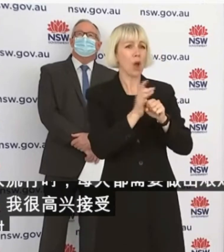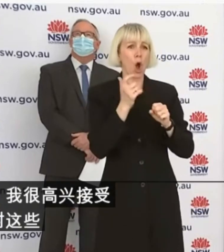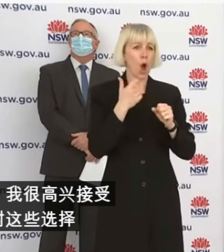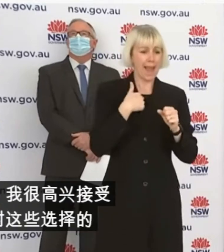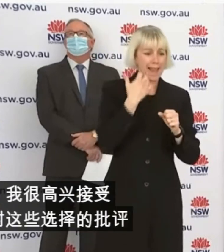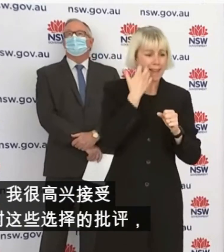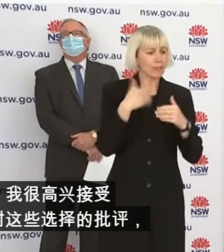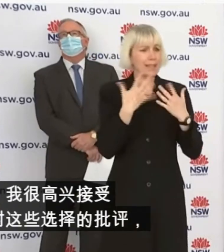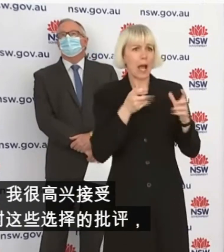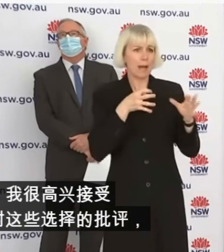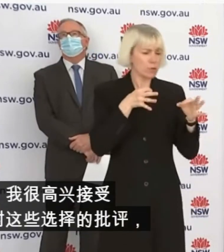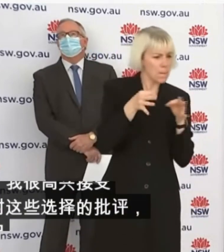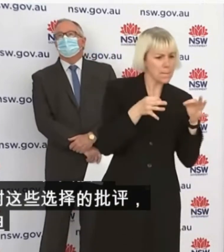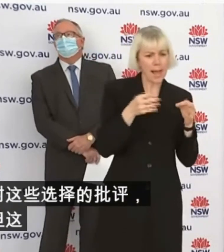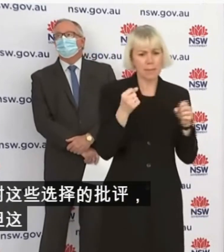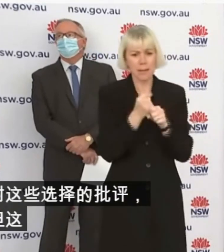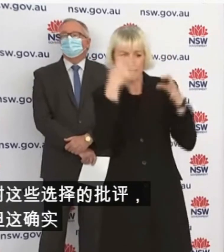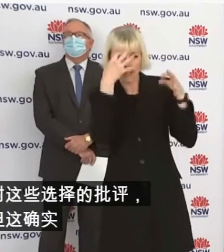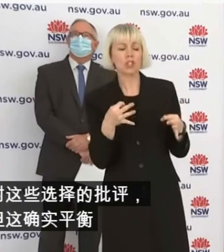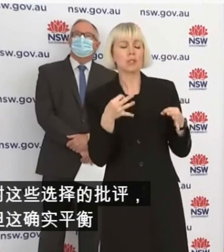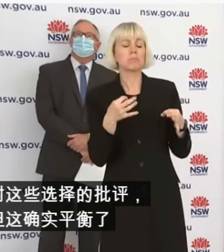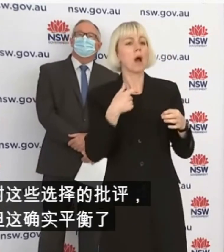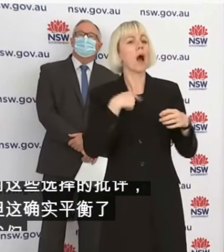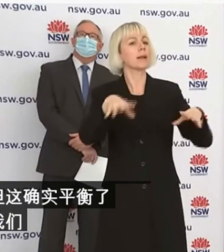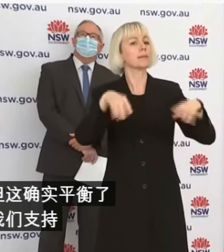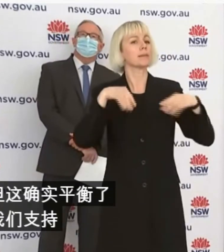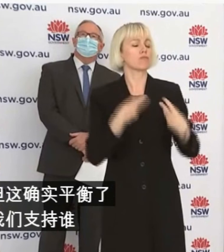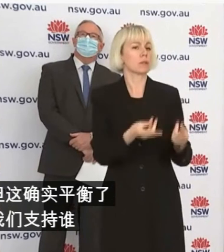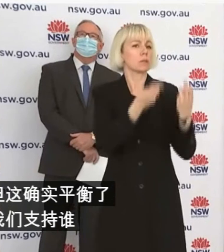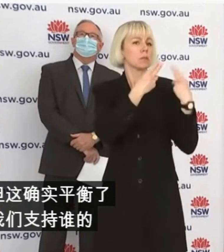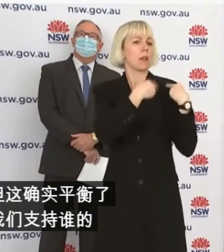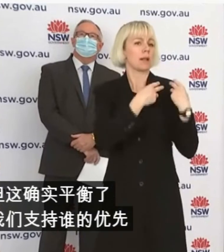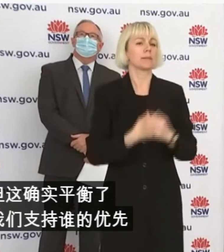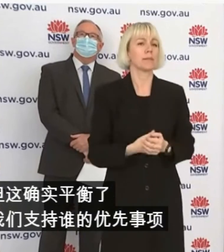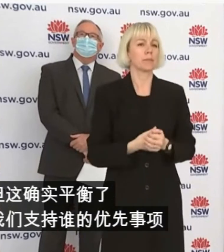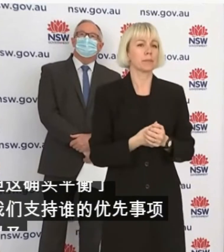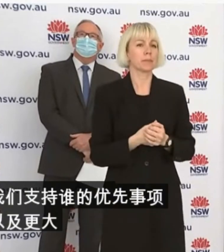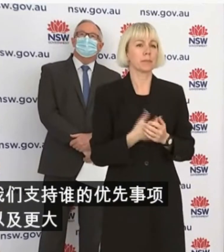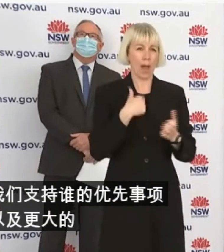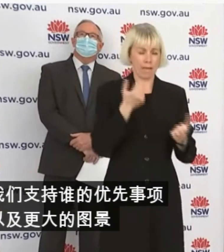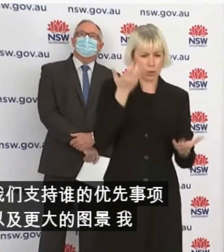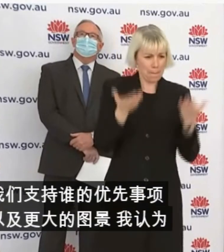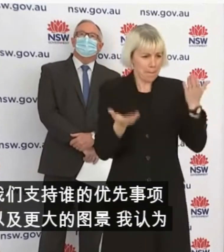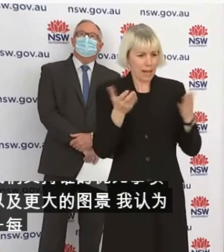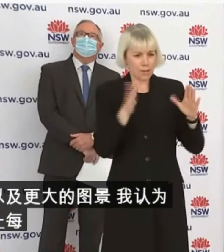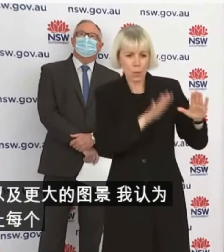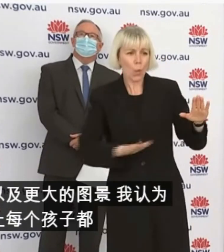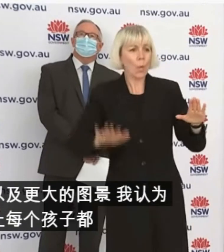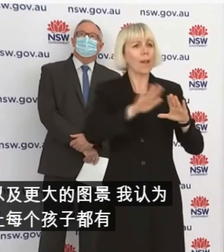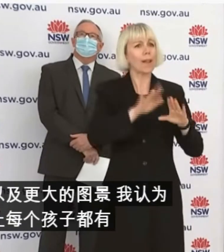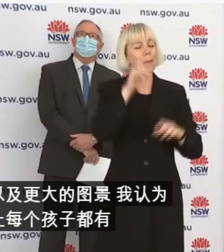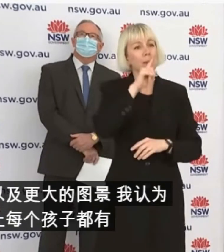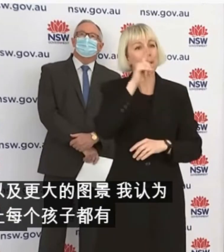take the criticism of those choices. But it's really balancing up what the priorities are, who we're supporting, and what the bigger picture is. And I think providing